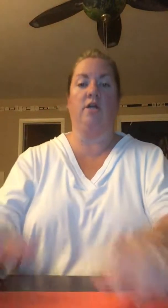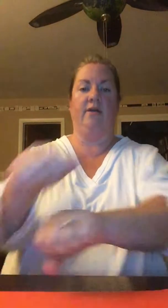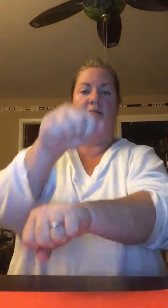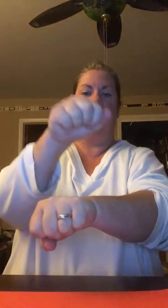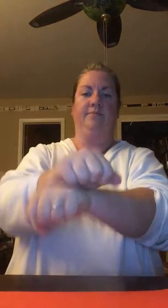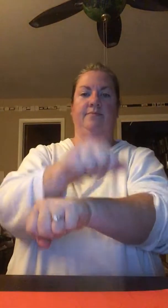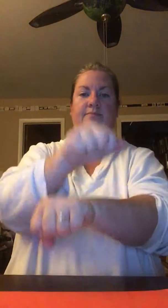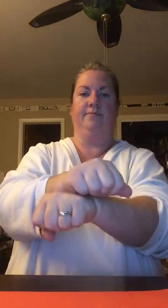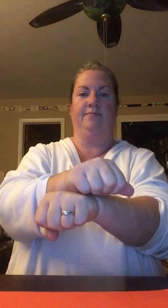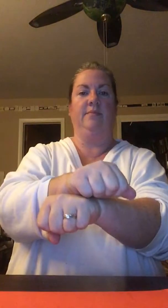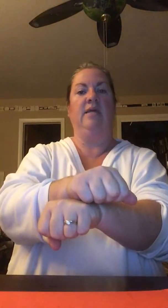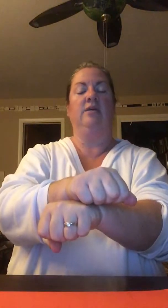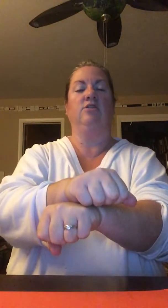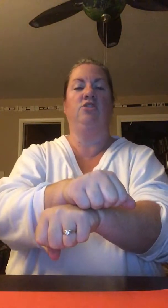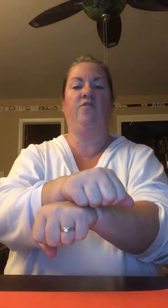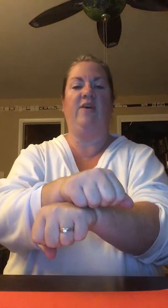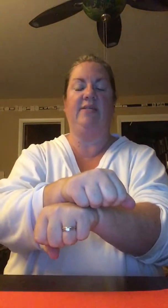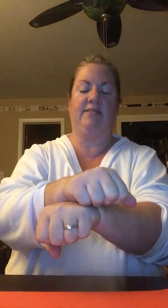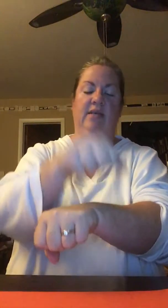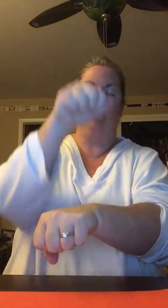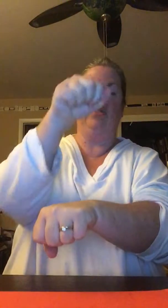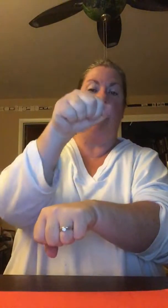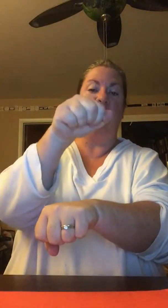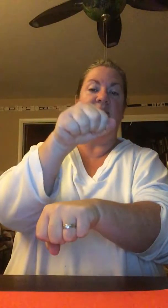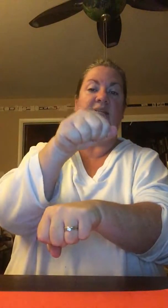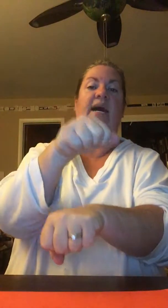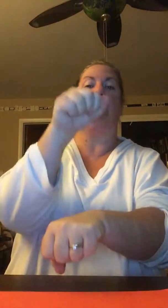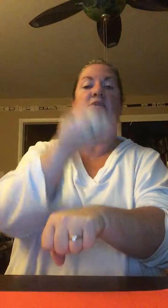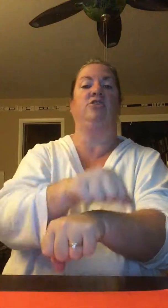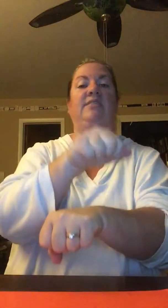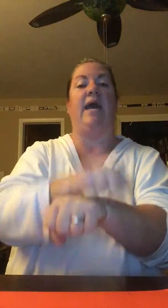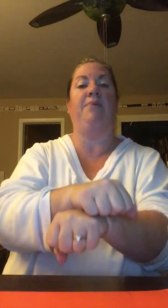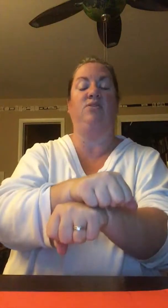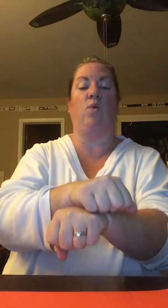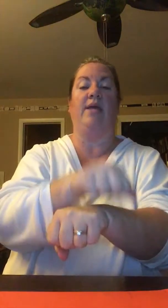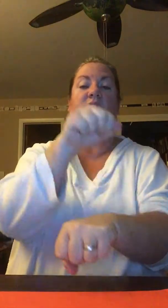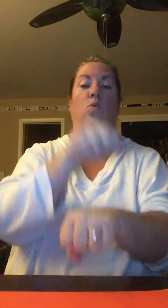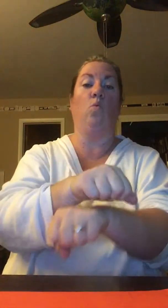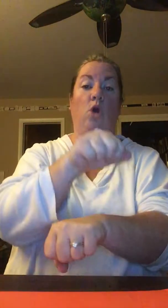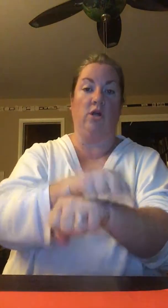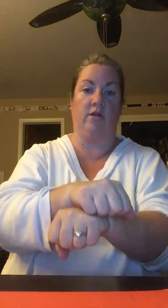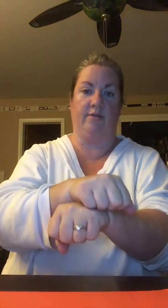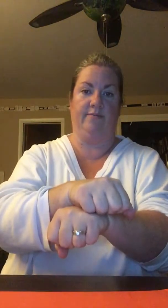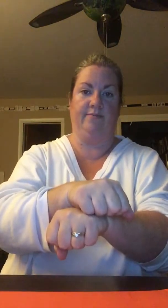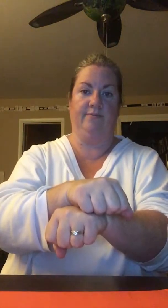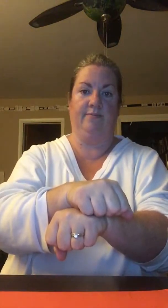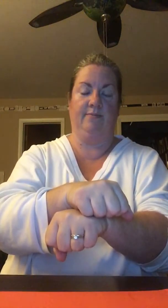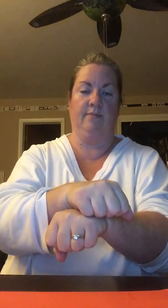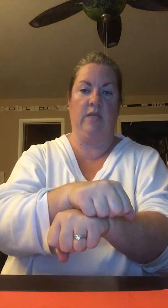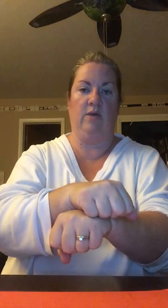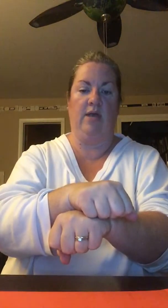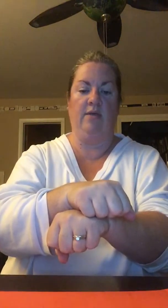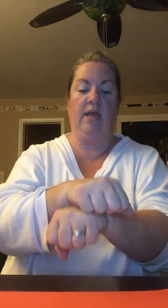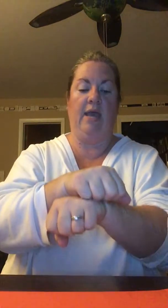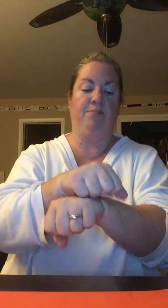Work. 2 fists, your dominant is on top, and you just tap it twice. Work. Okay? And both